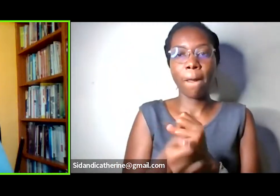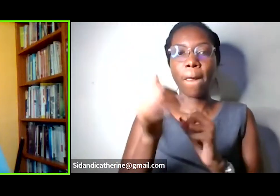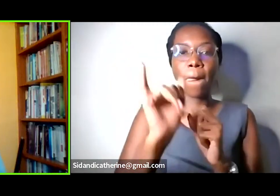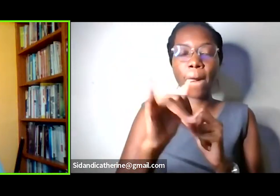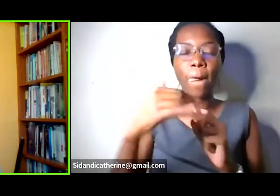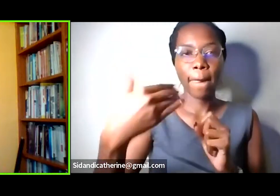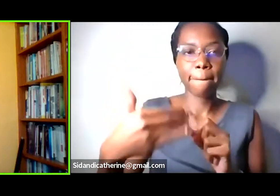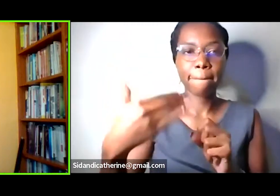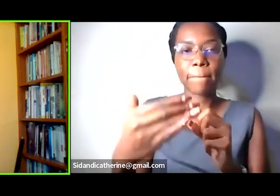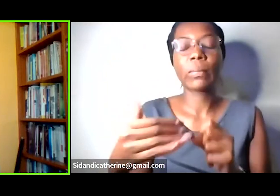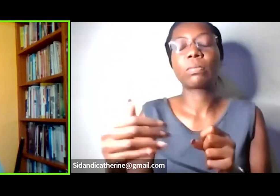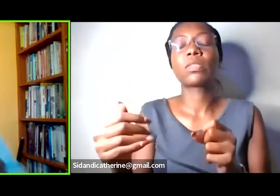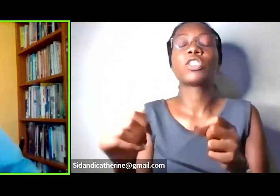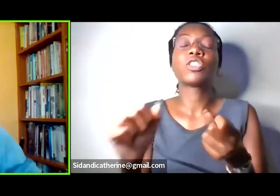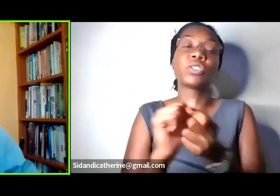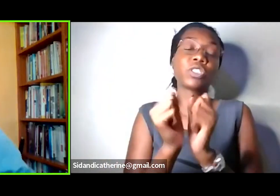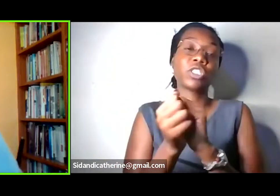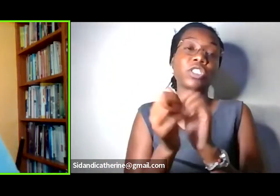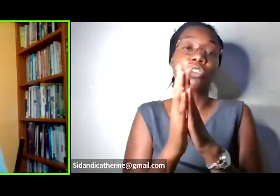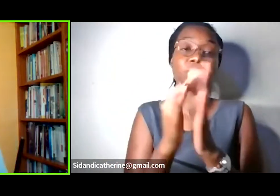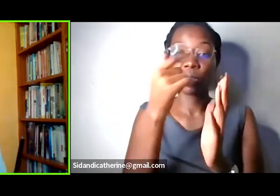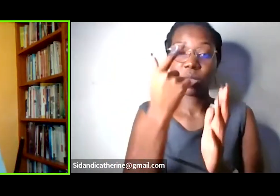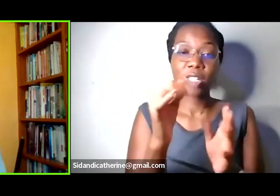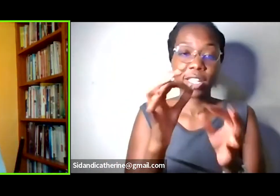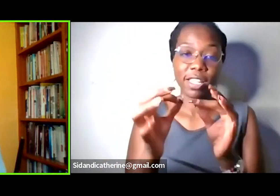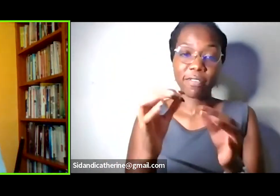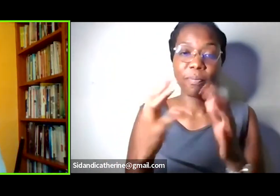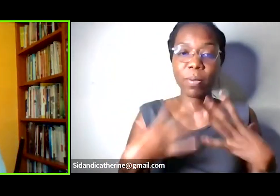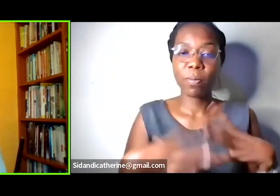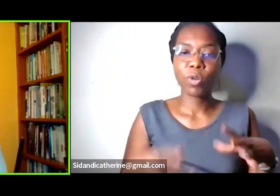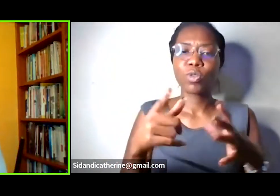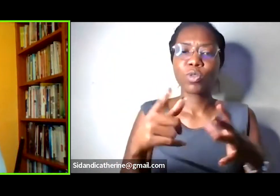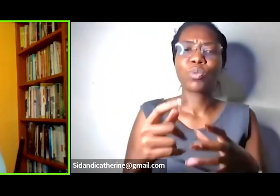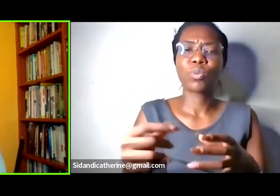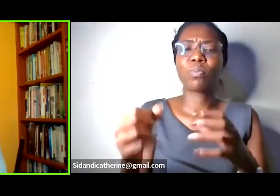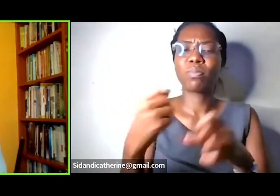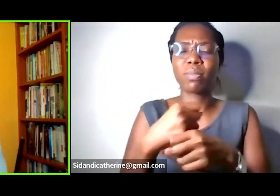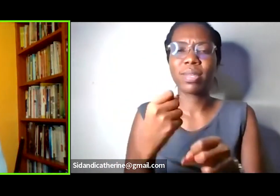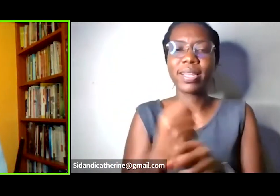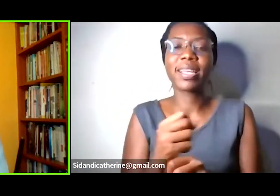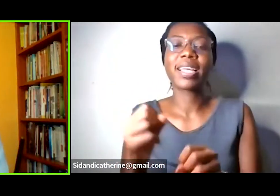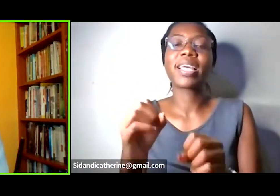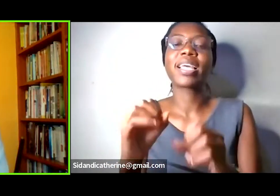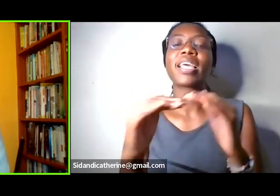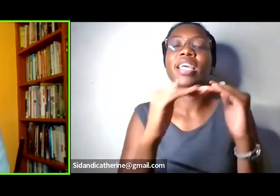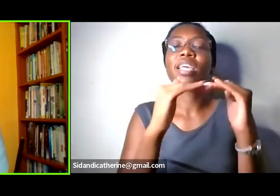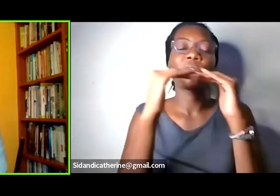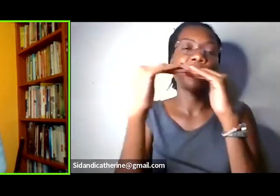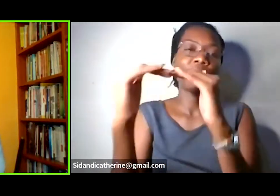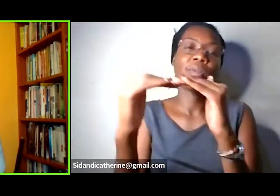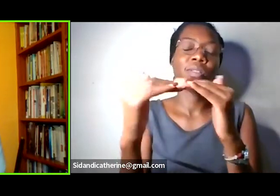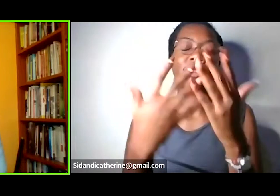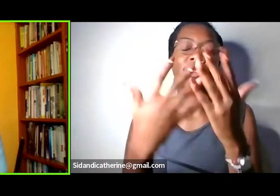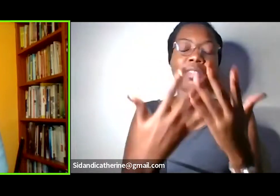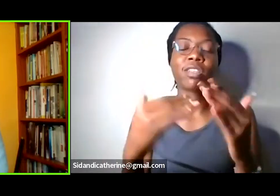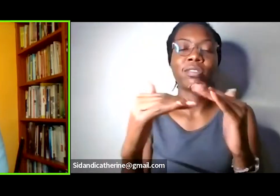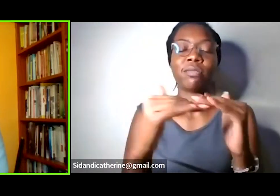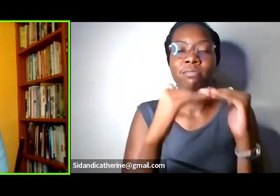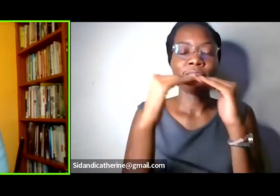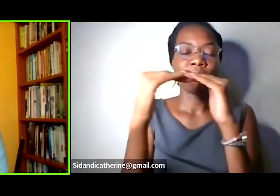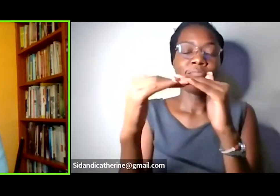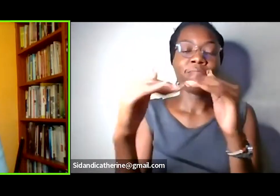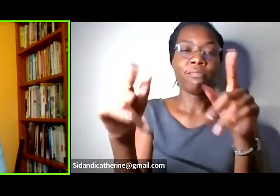shop, and business is low, what you want to check is on the days the business is low, you do some sort of free offer. You can do a